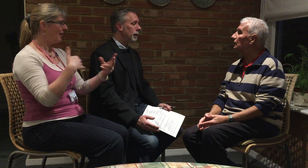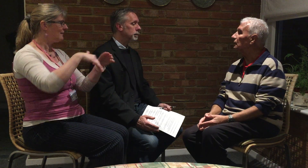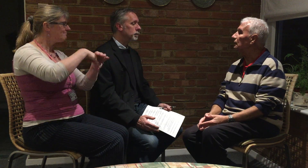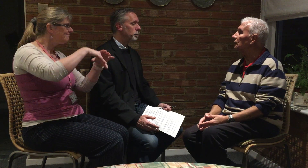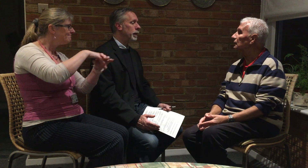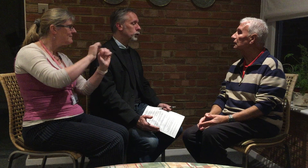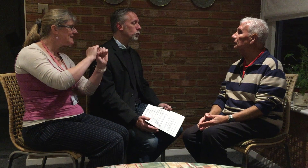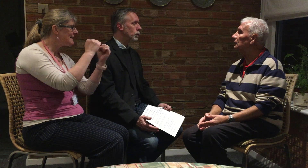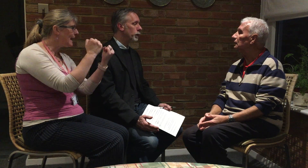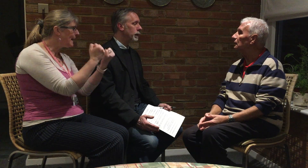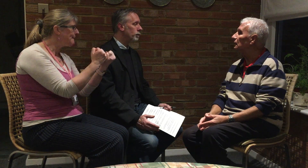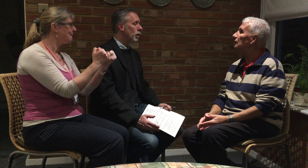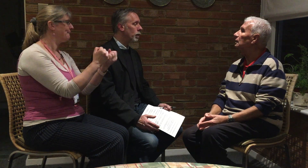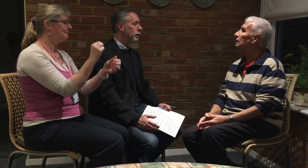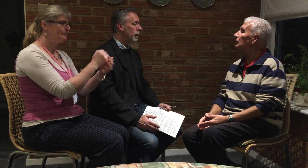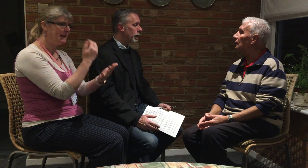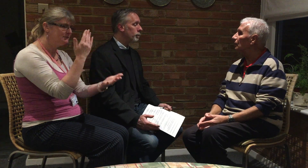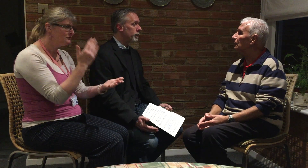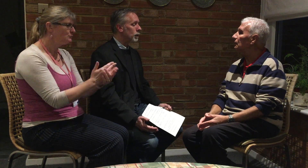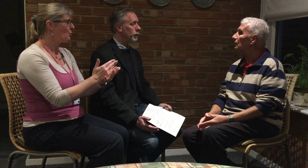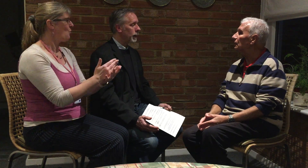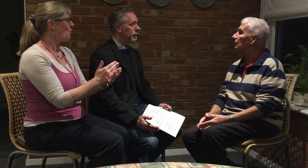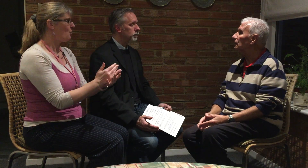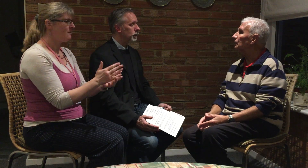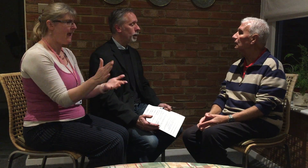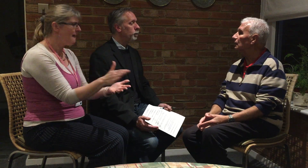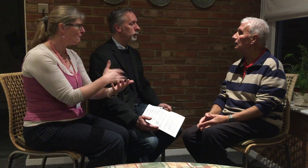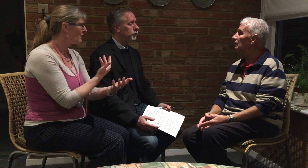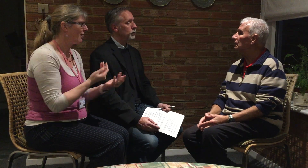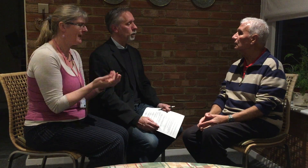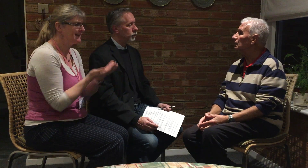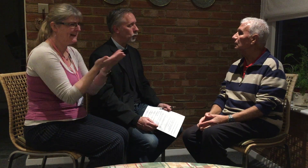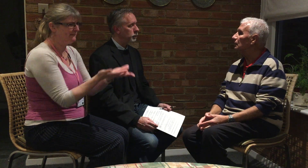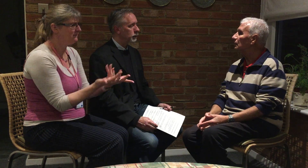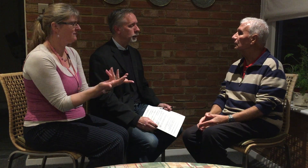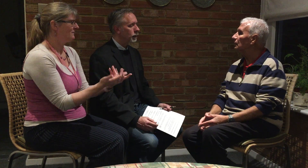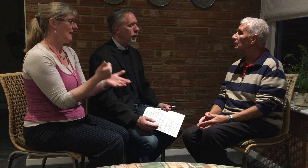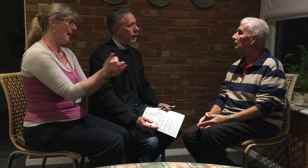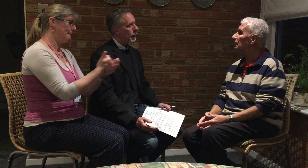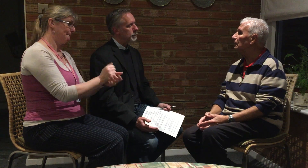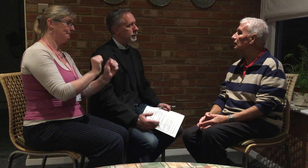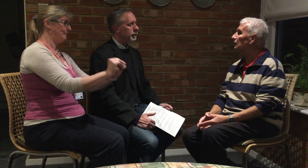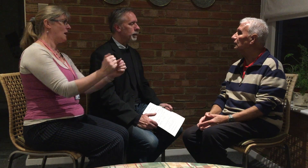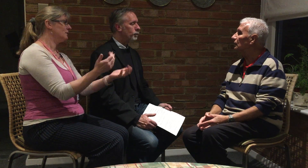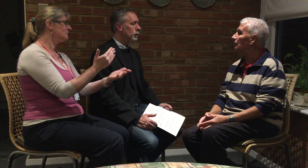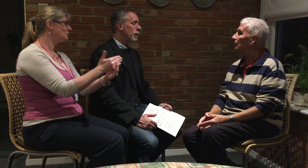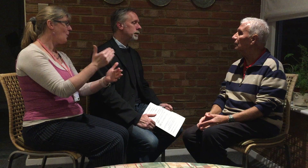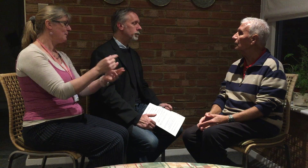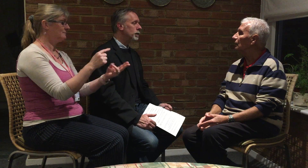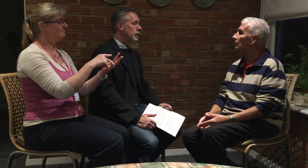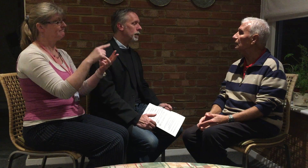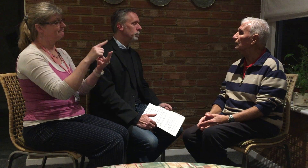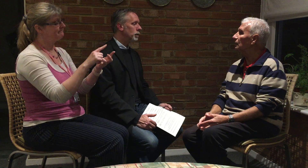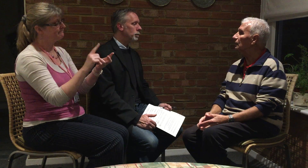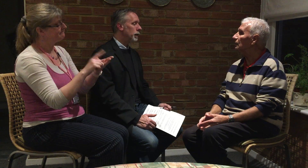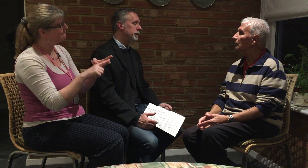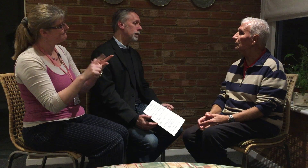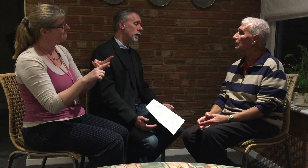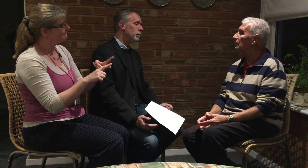and make sure that we give her everything we can to help her to do her job. And secondly, for the rest of the team, my team here in